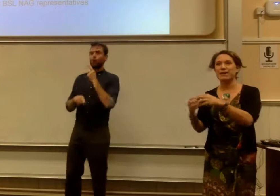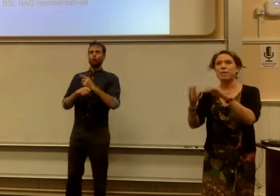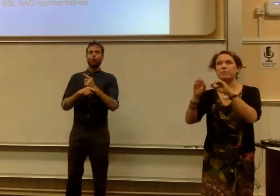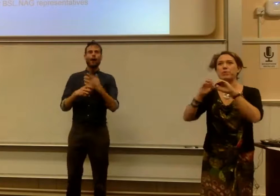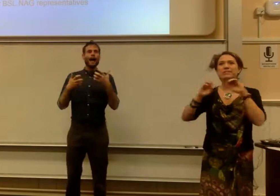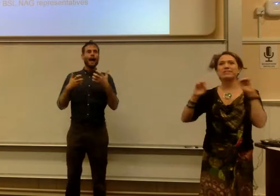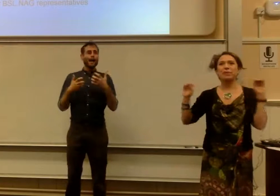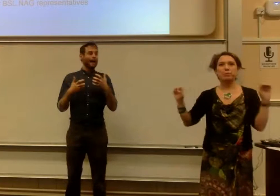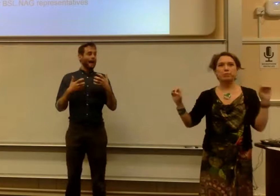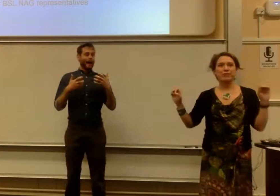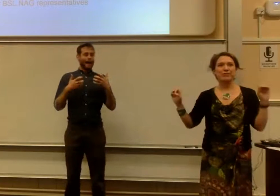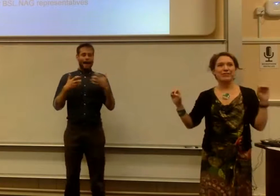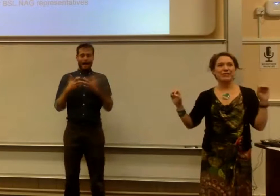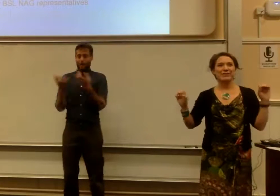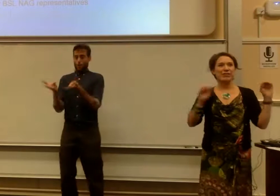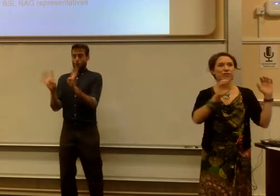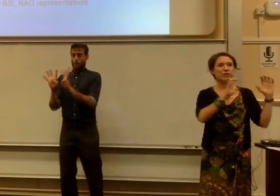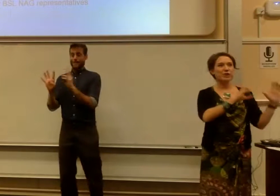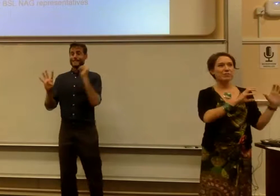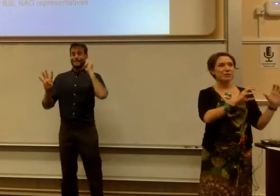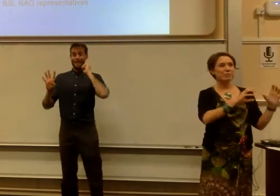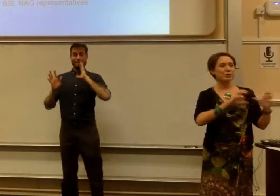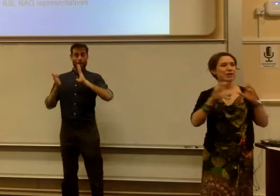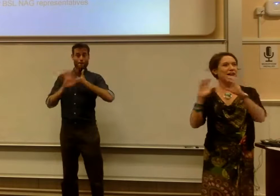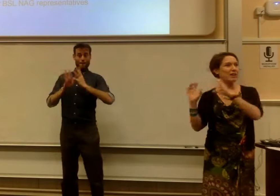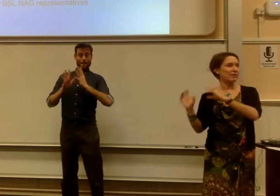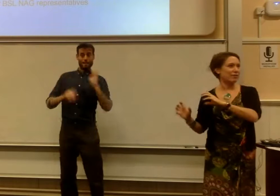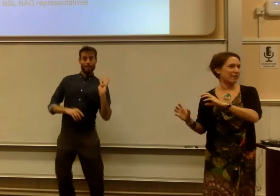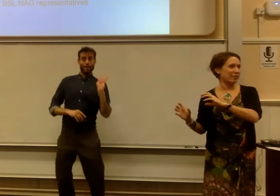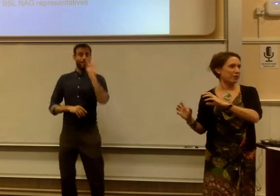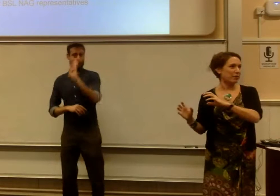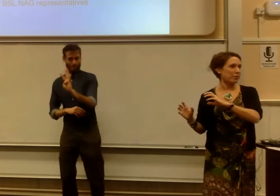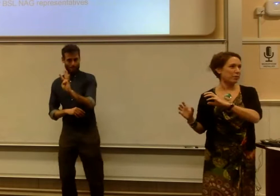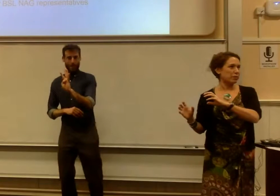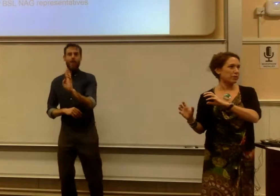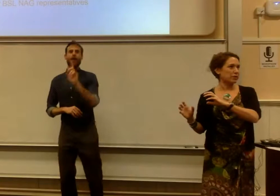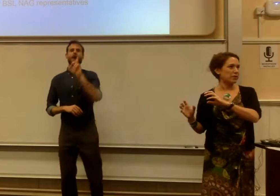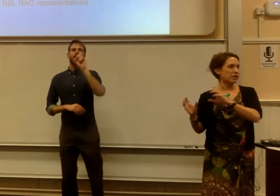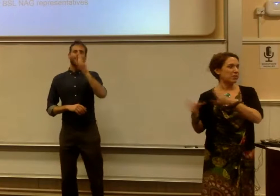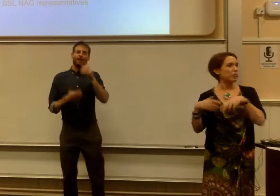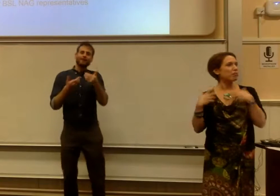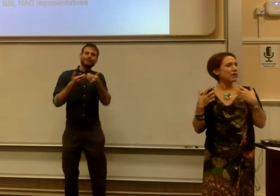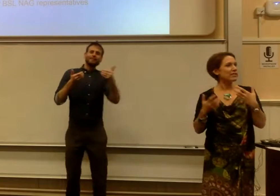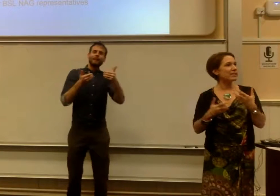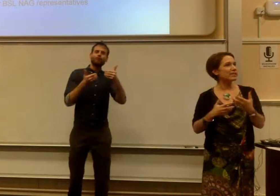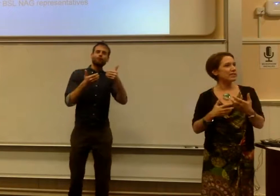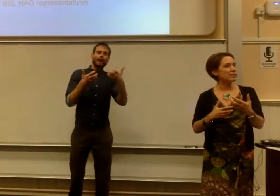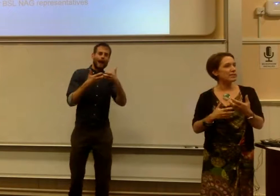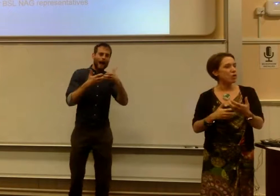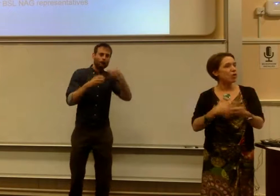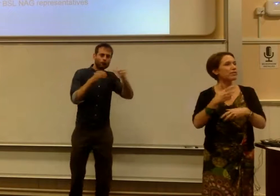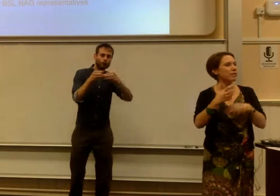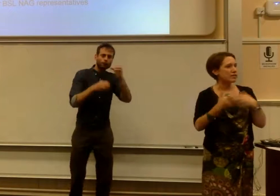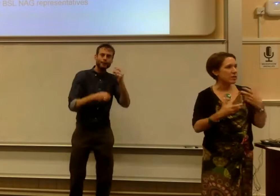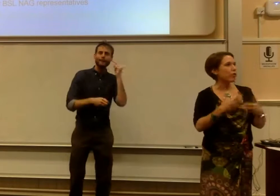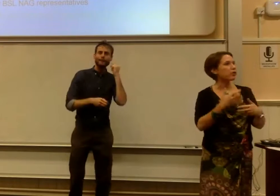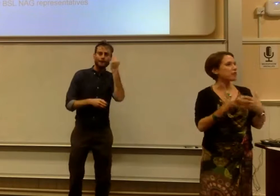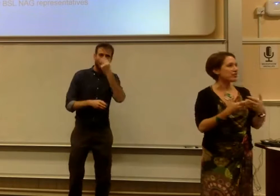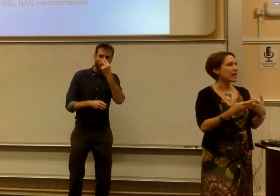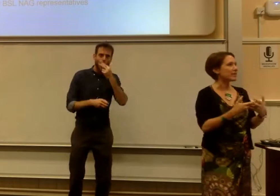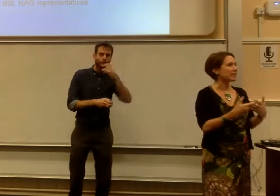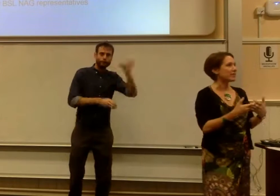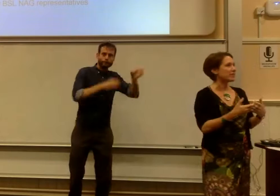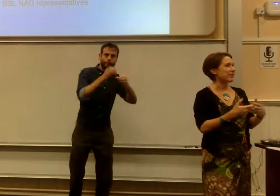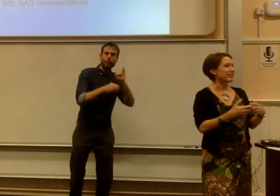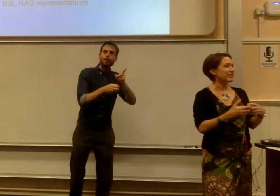NAG. There will be a separate process for young people and for deaf-blind people. Really, the approach